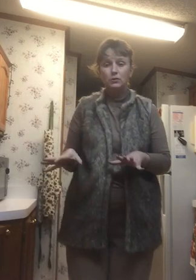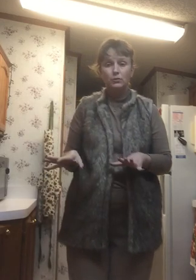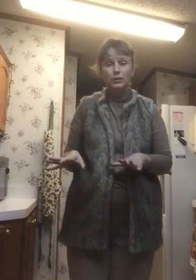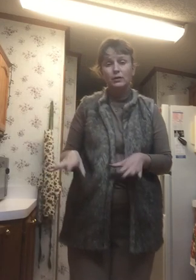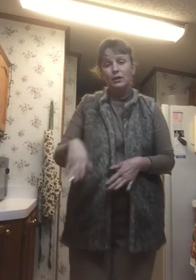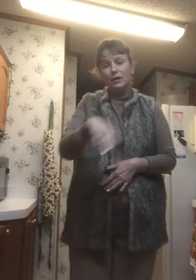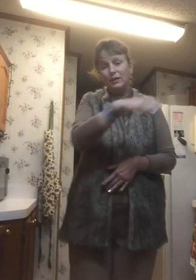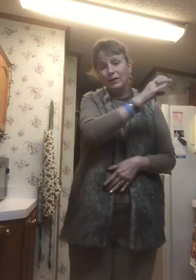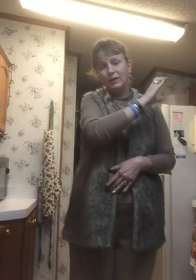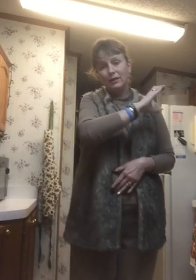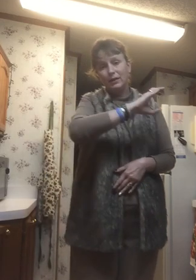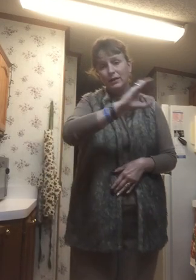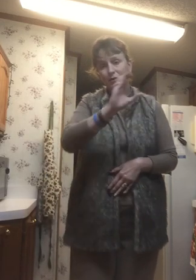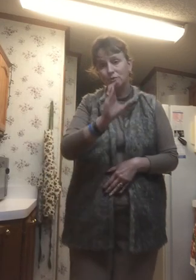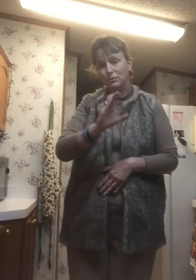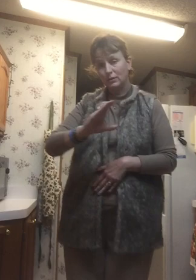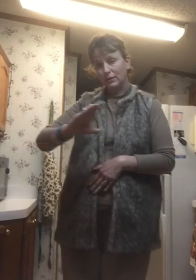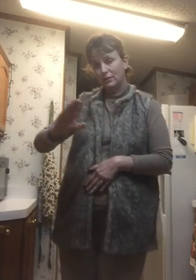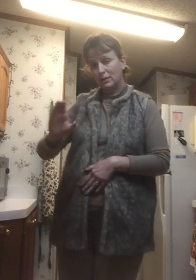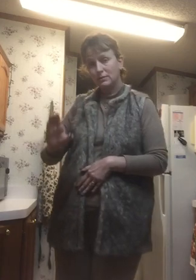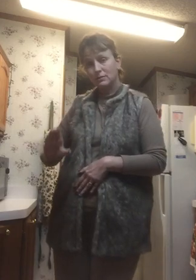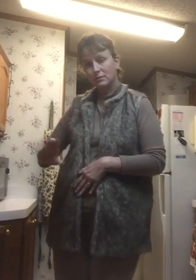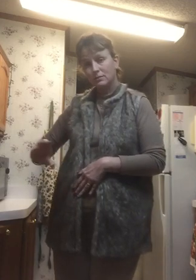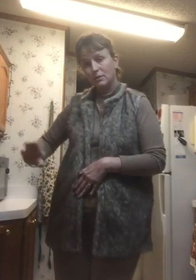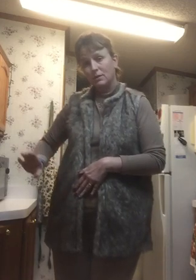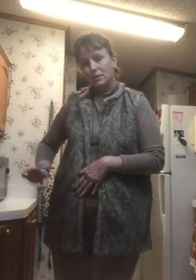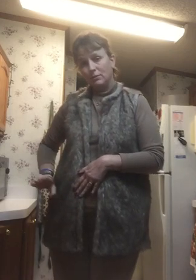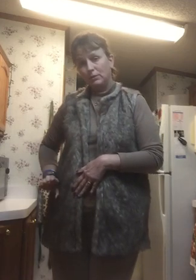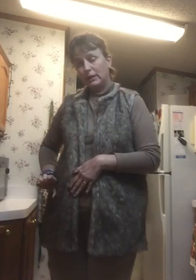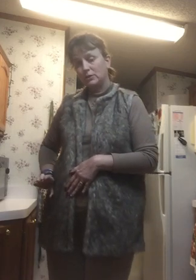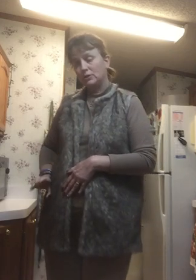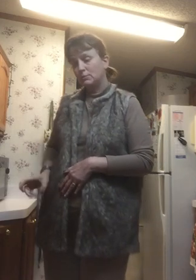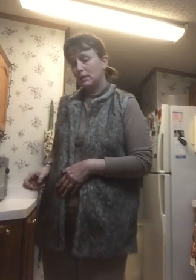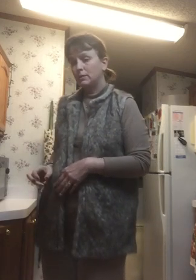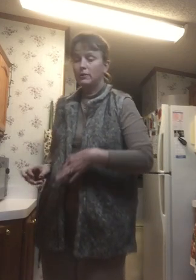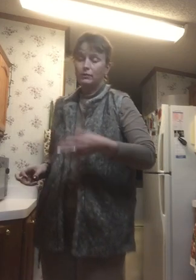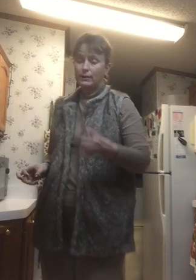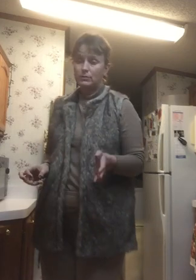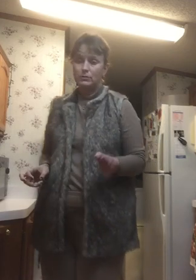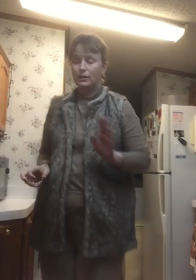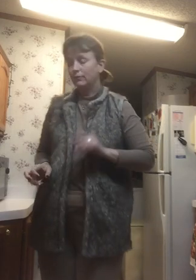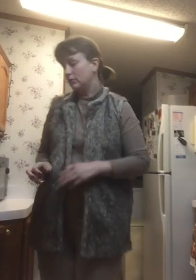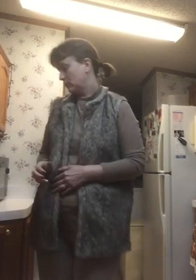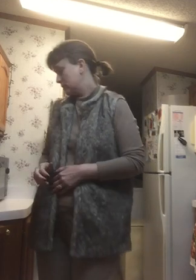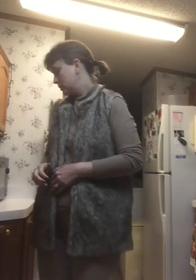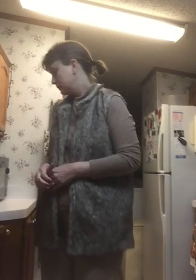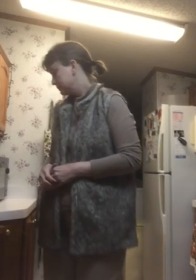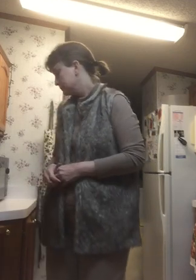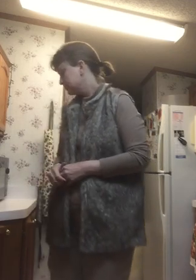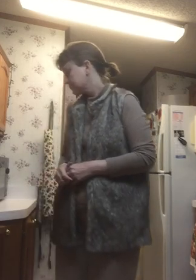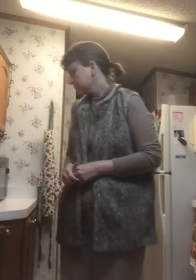to it, and I kind of do it like this, but that's just me. You don't have to do that if you don't want to.